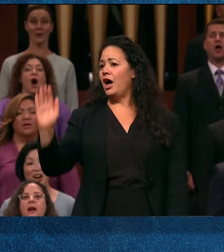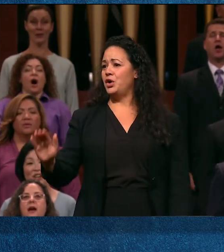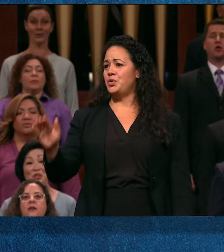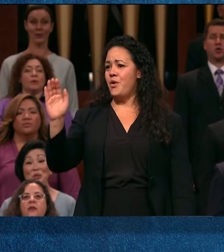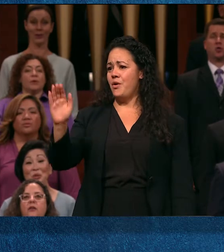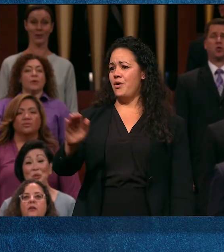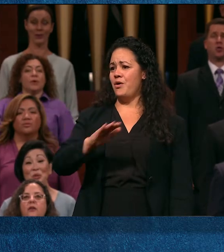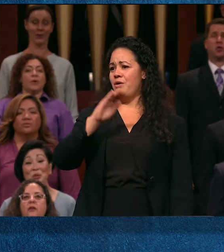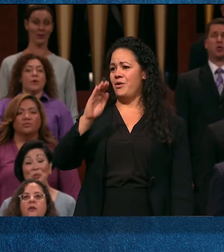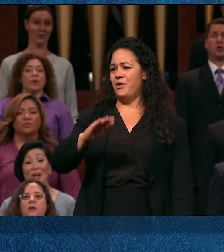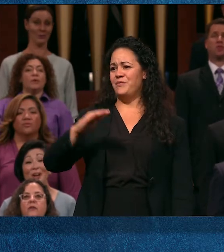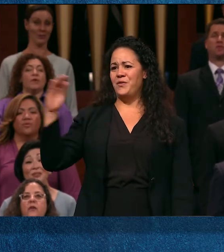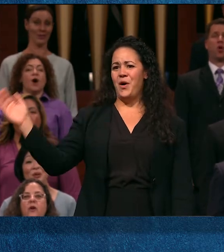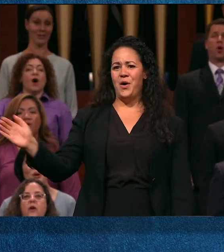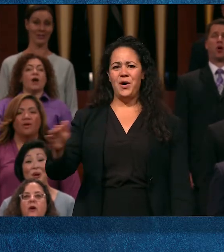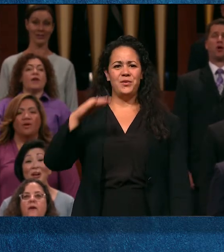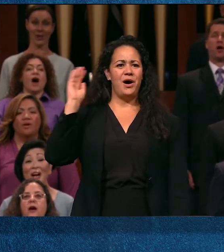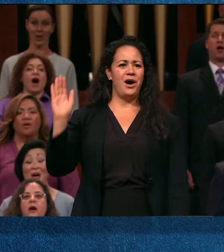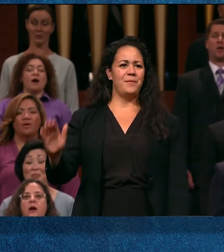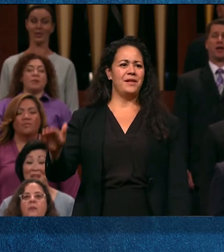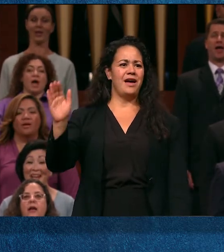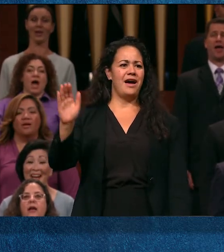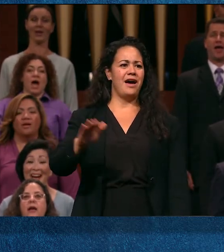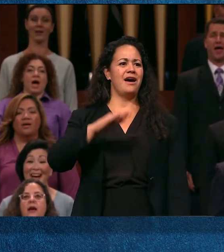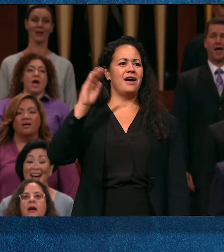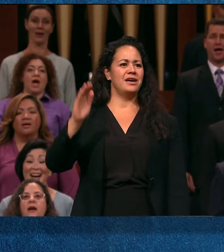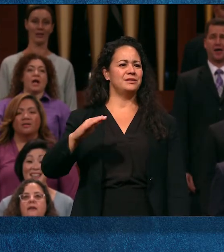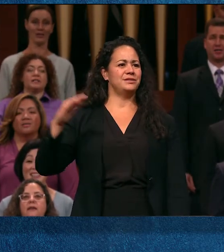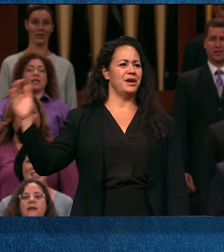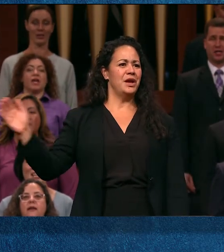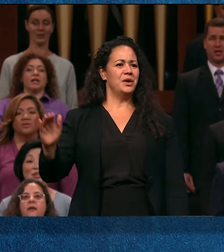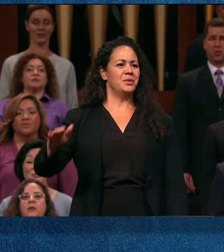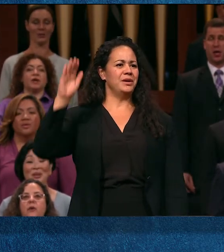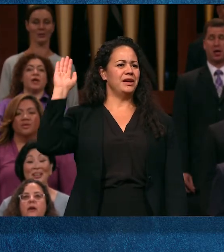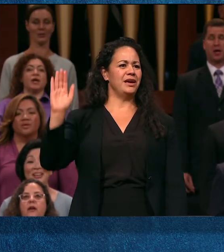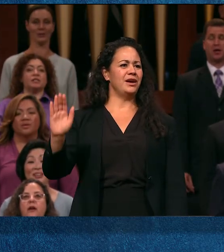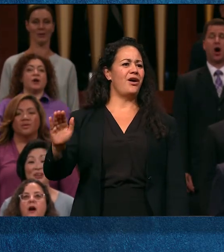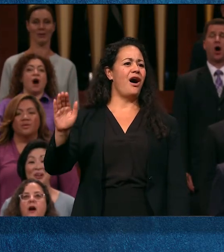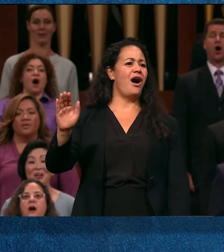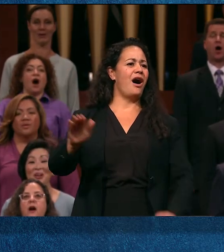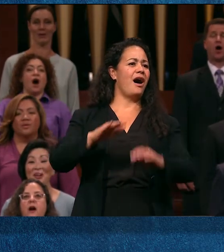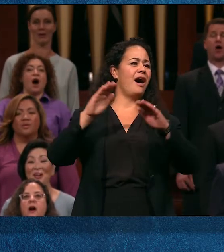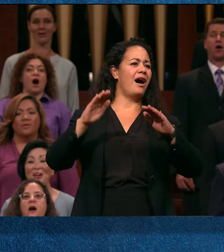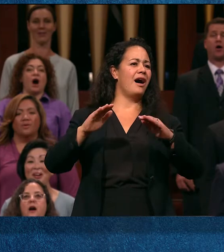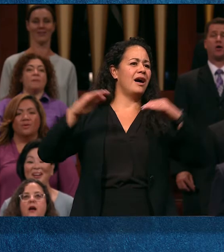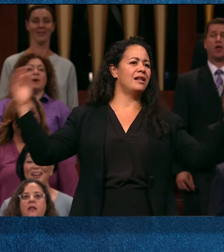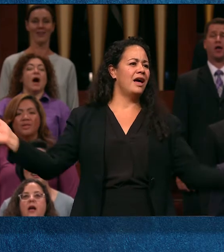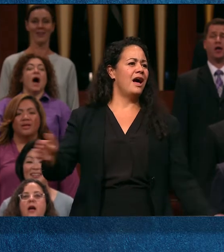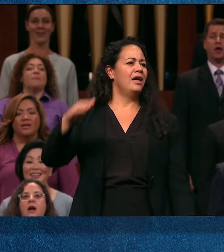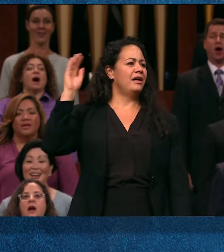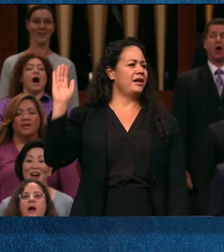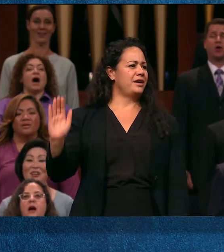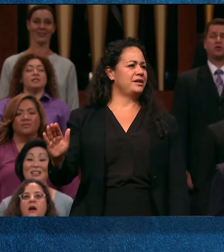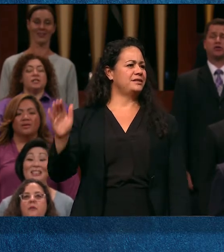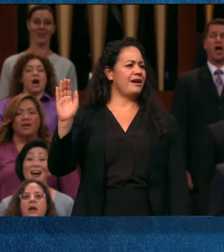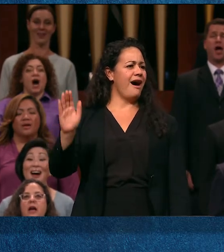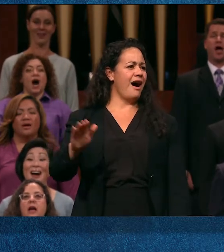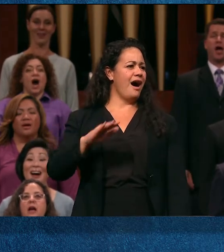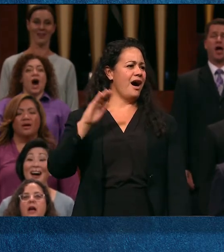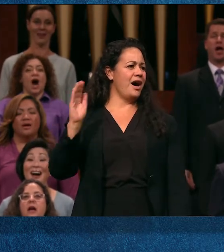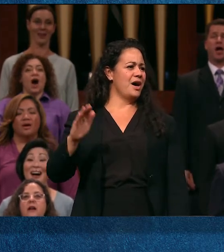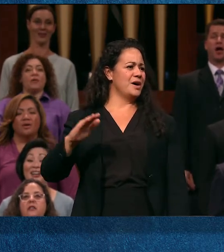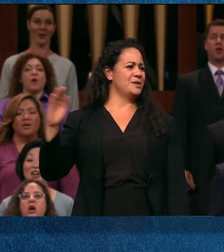A room for a blessing before, A